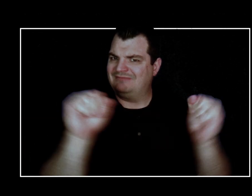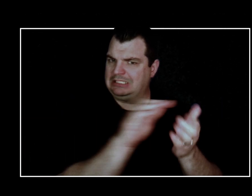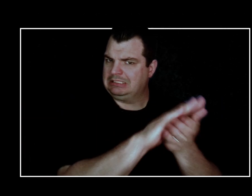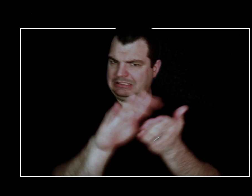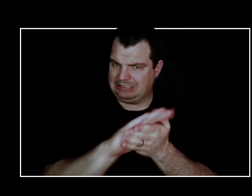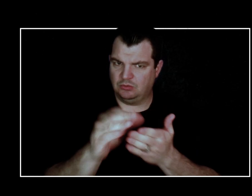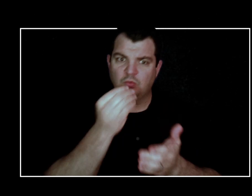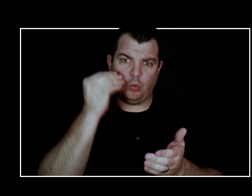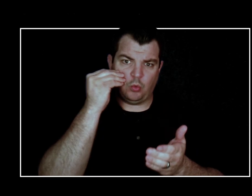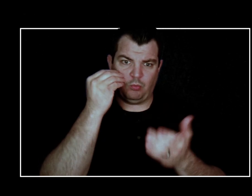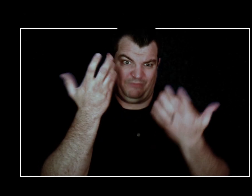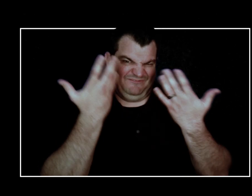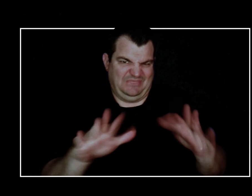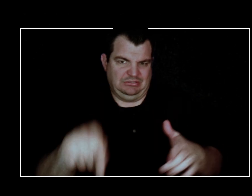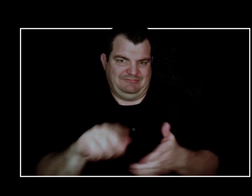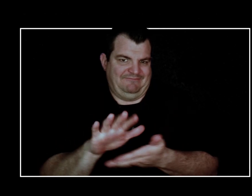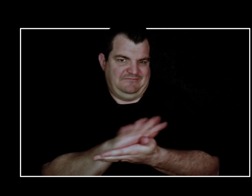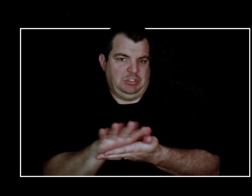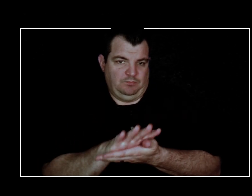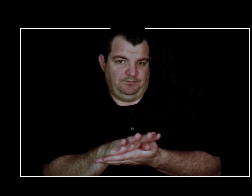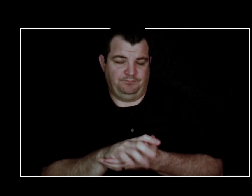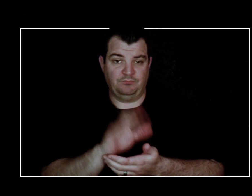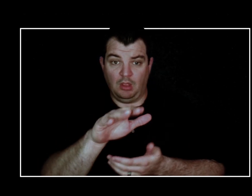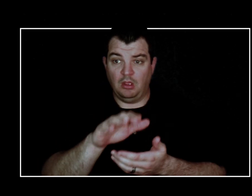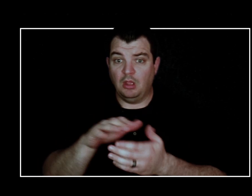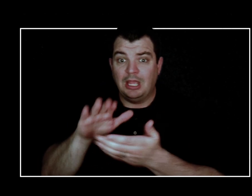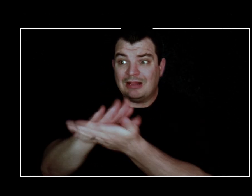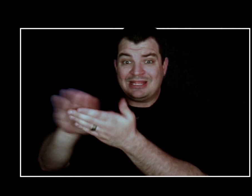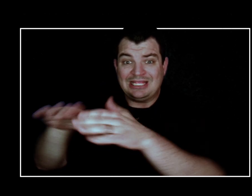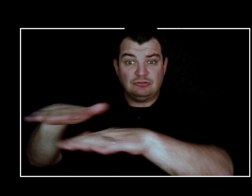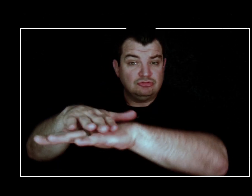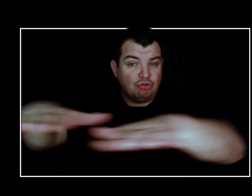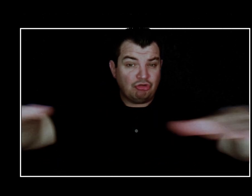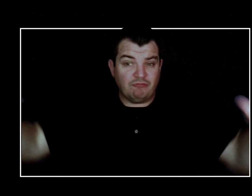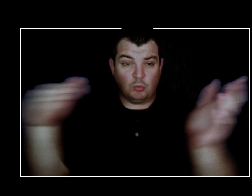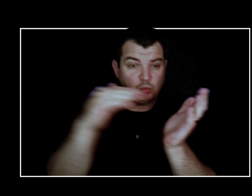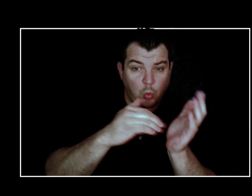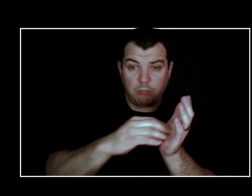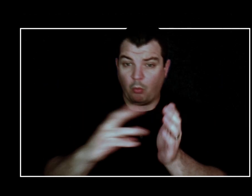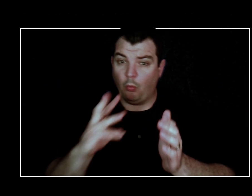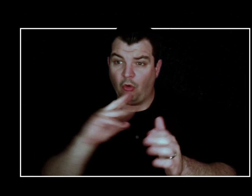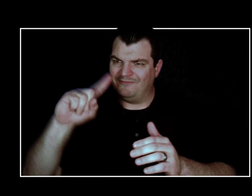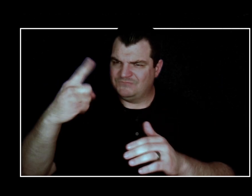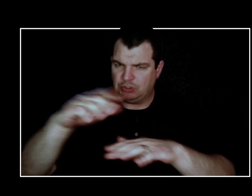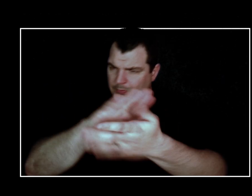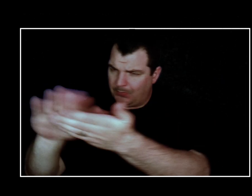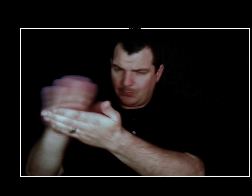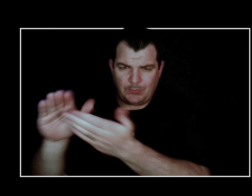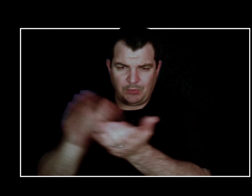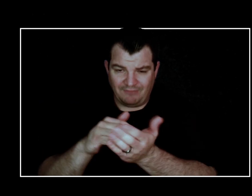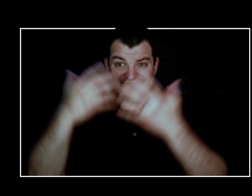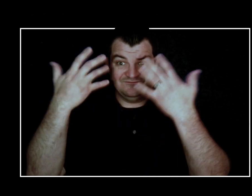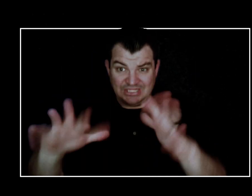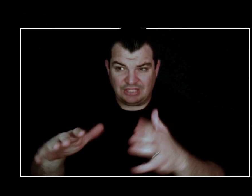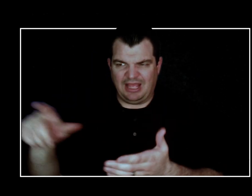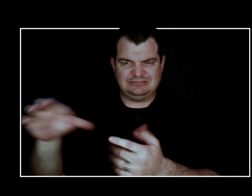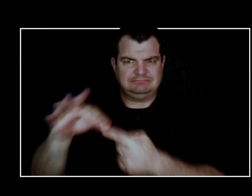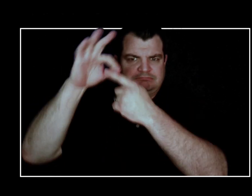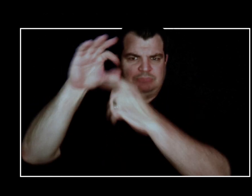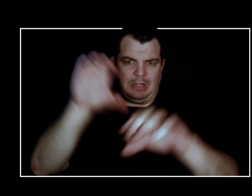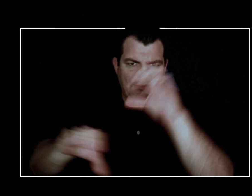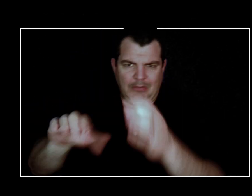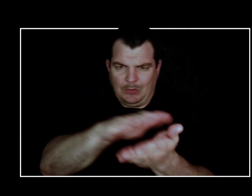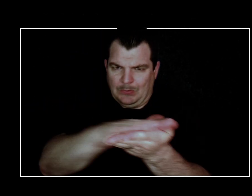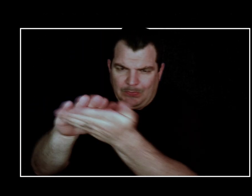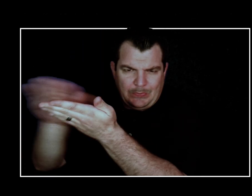cleaning your home will play after this video. Clean surfaces with soap and water first, then disinfect the